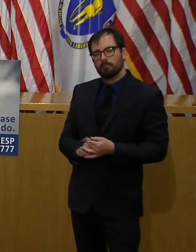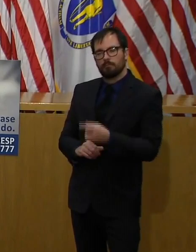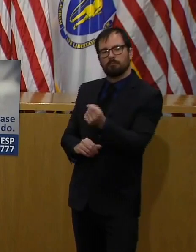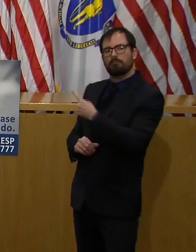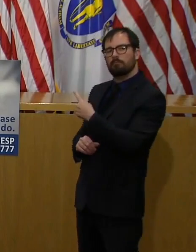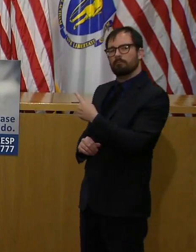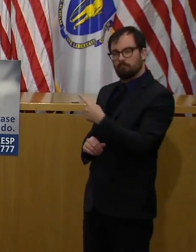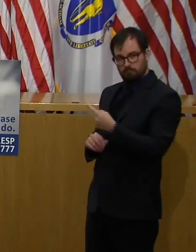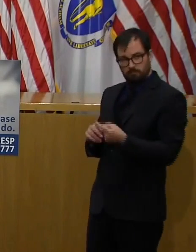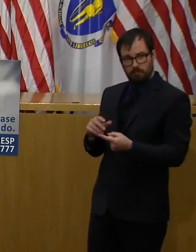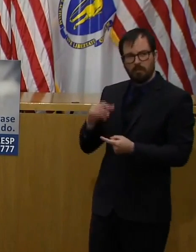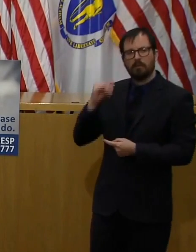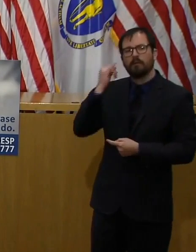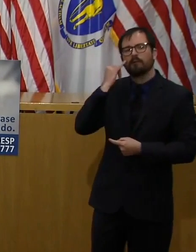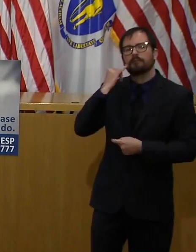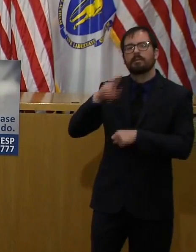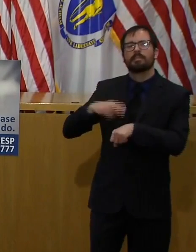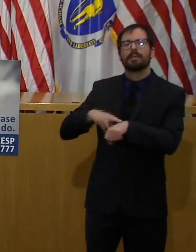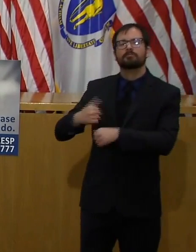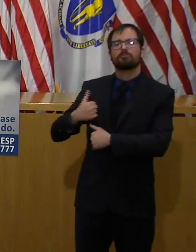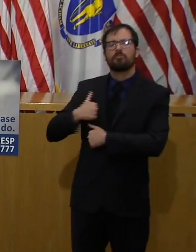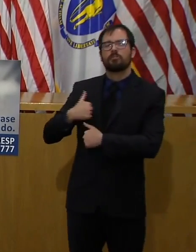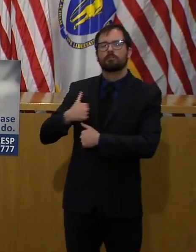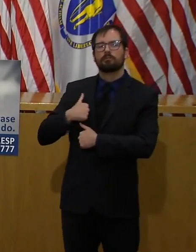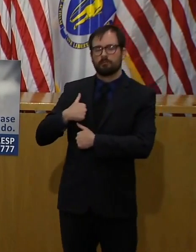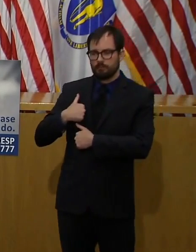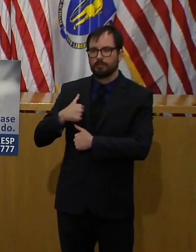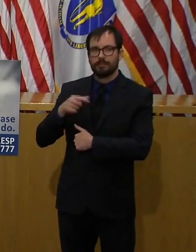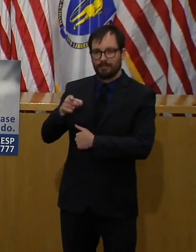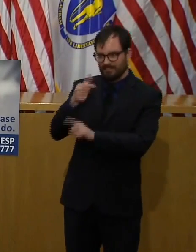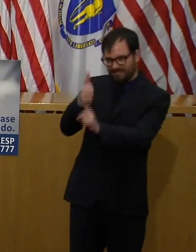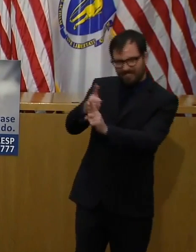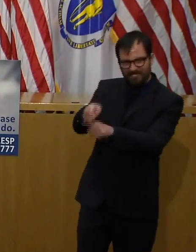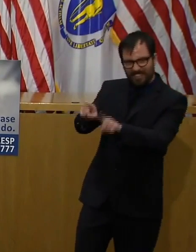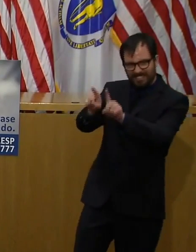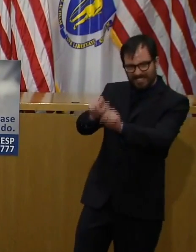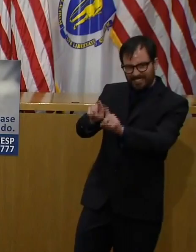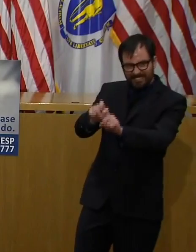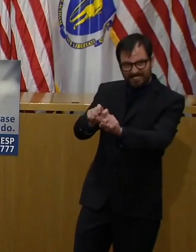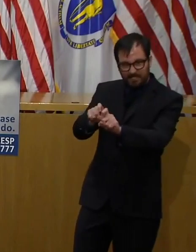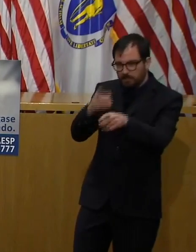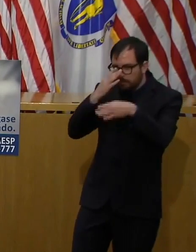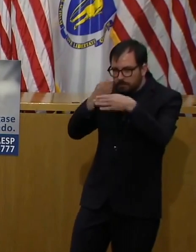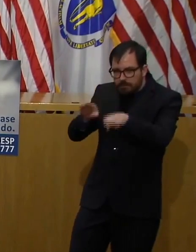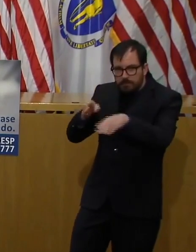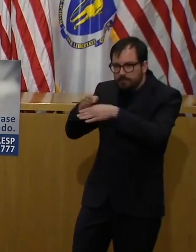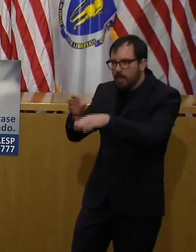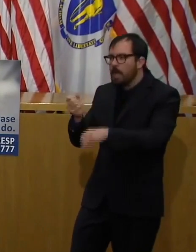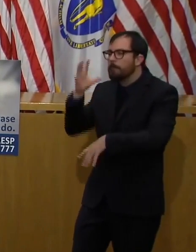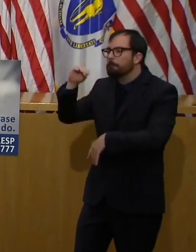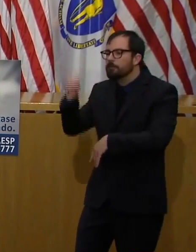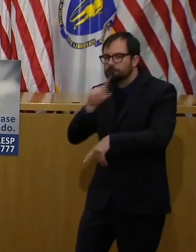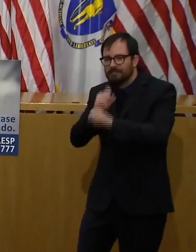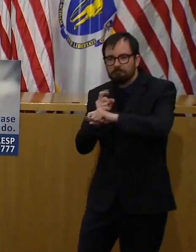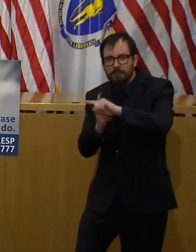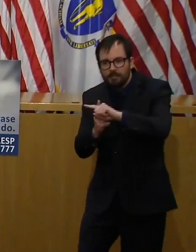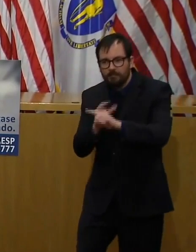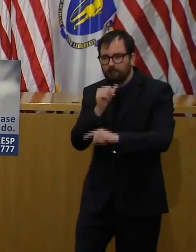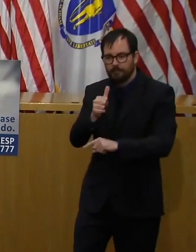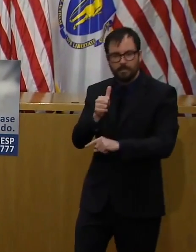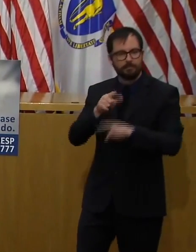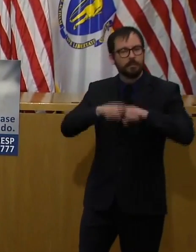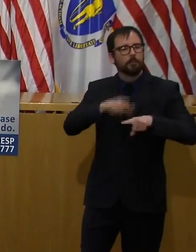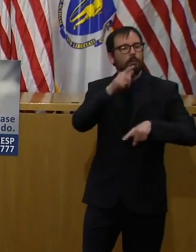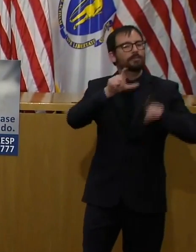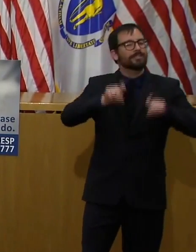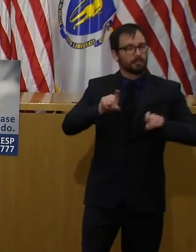that they take? I do. I don't have it on this sheet, but I can definitely get that to you. Secretary Sudders, one quick